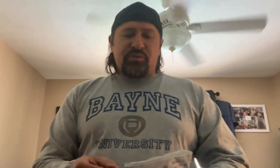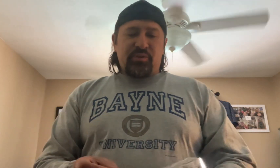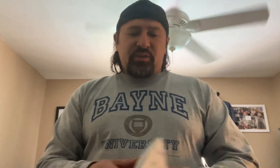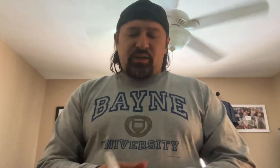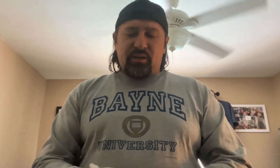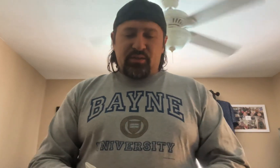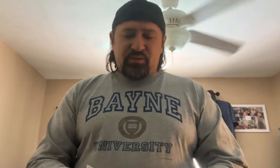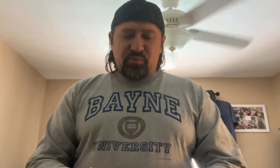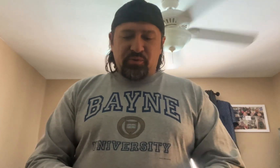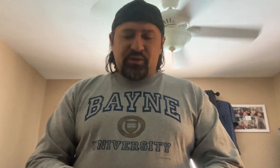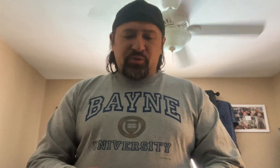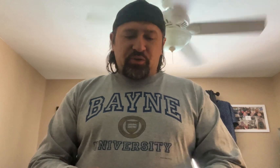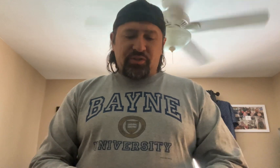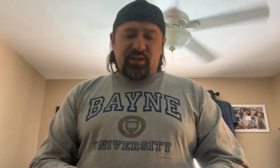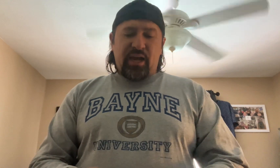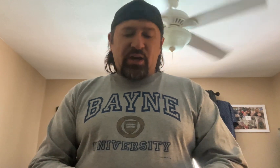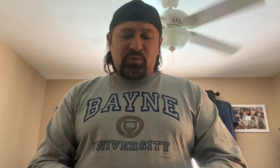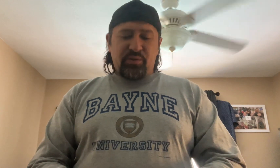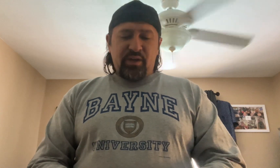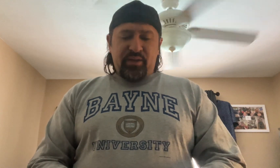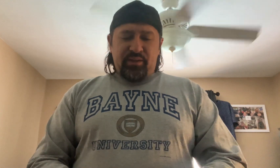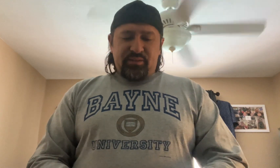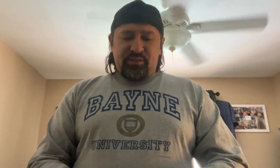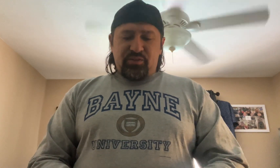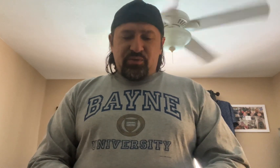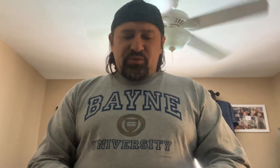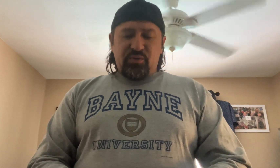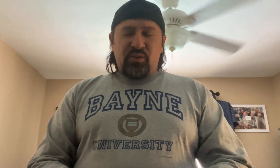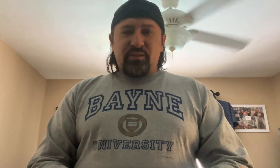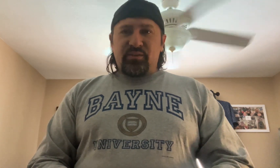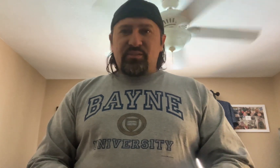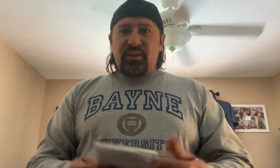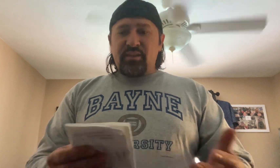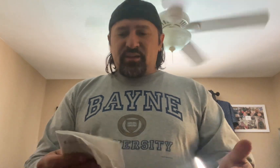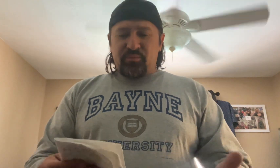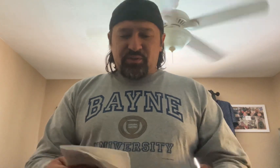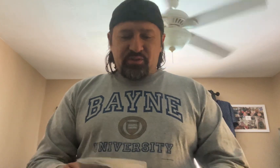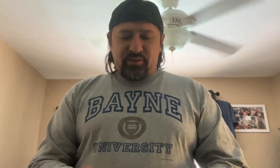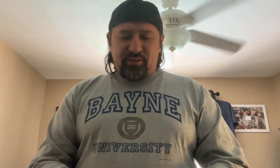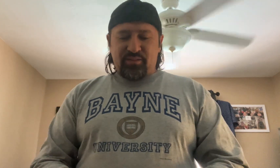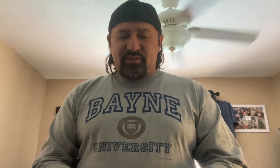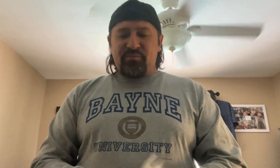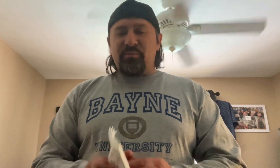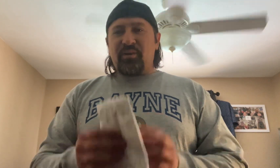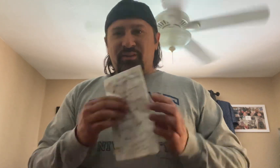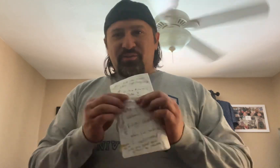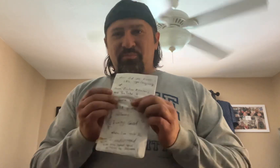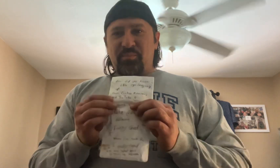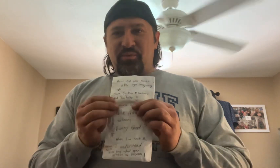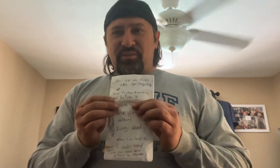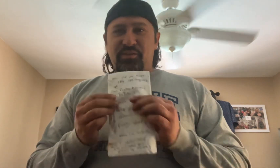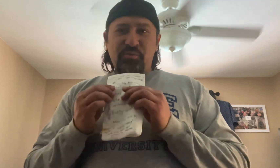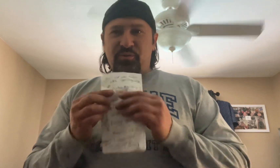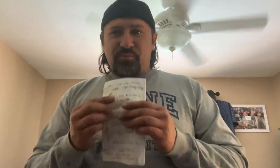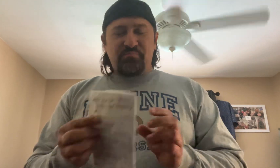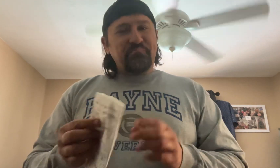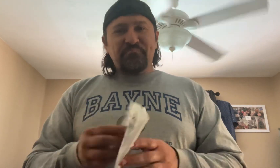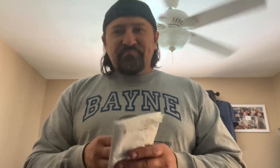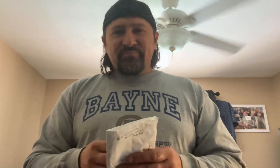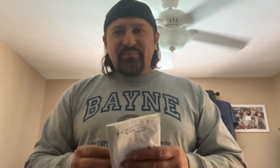She wrote down the question, "How did you know a little sign language?" And I said, "From Costco members and YouTube,"